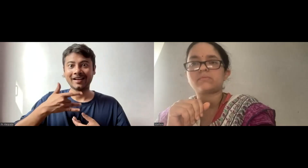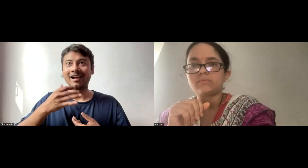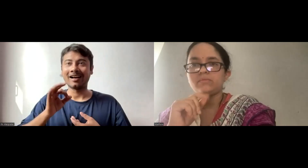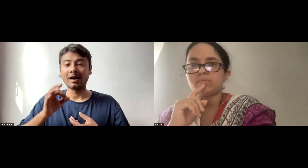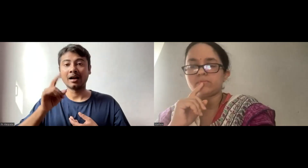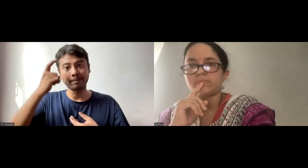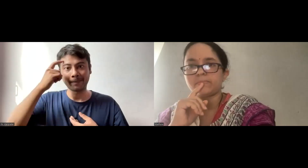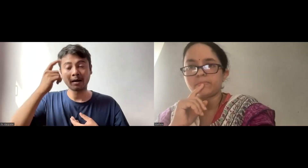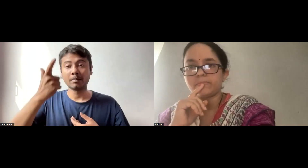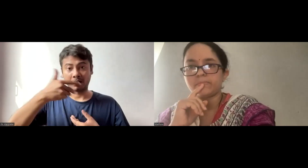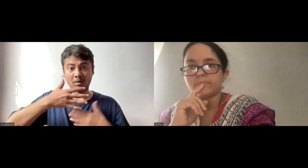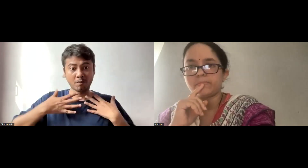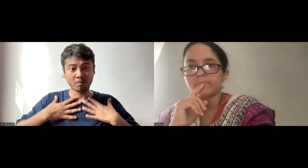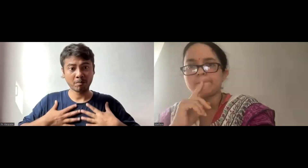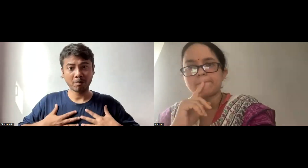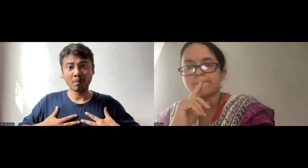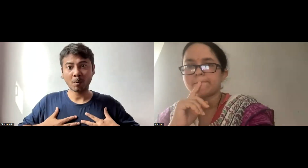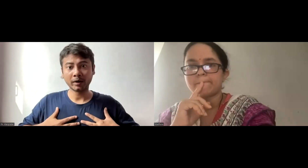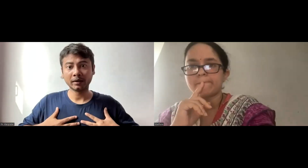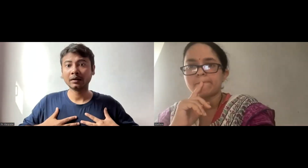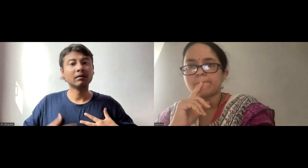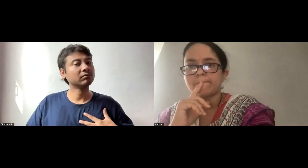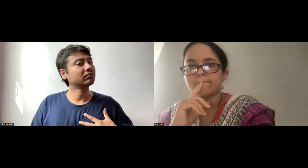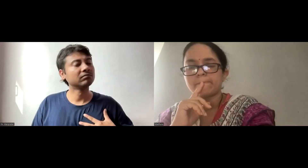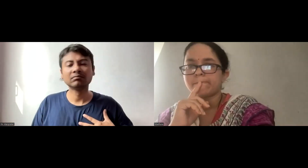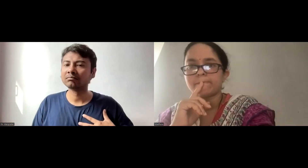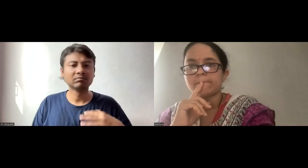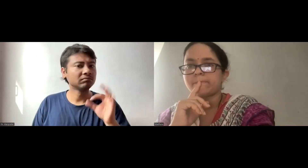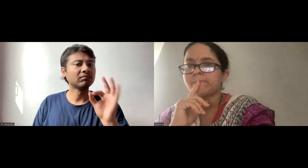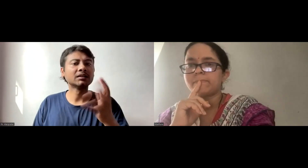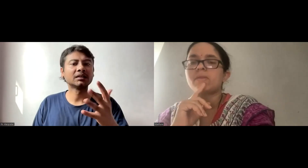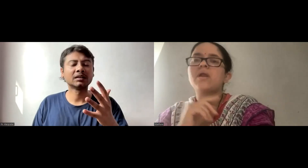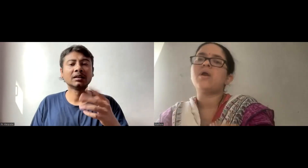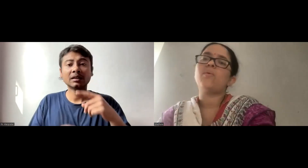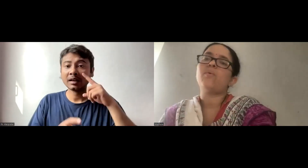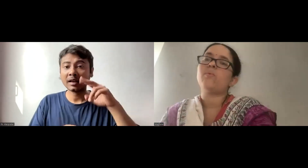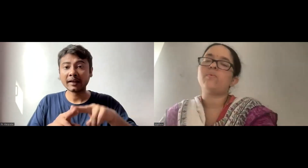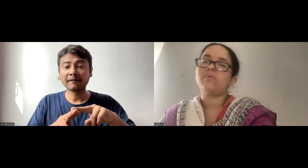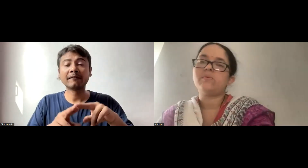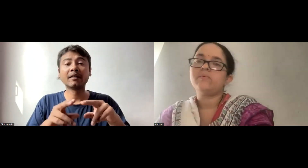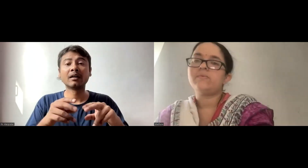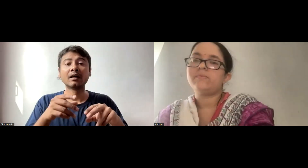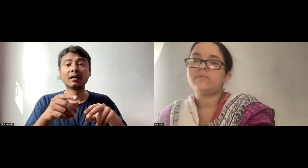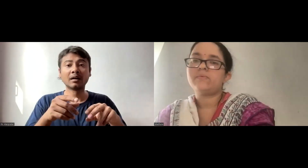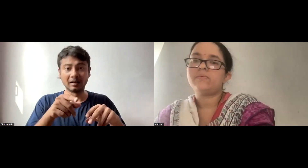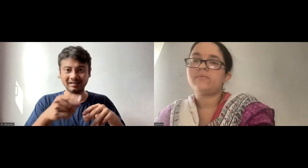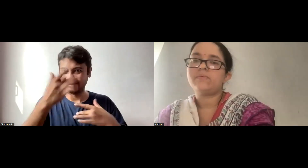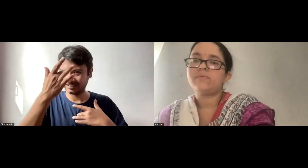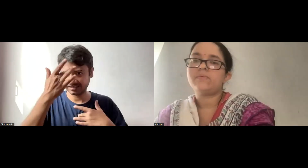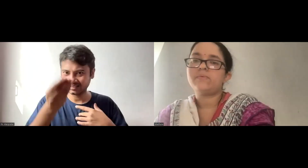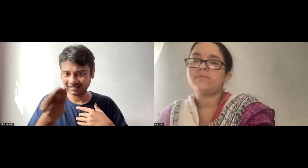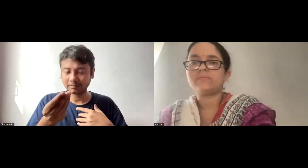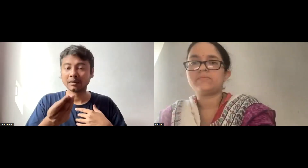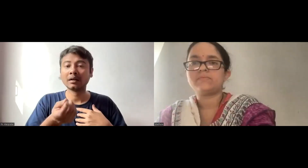even they will tell you not to have tea and coffee. So there must be something wrong which it does when it goes into our body. So that is why both the reasons are